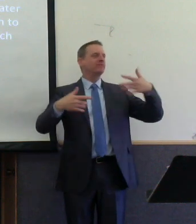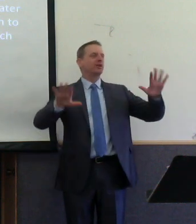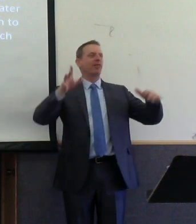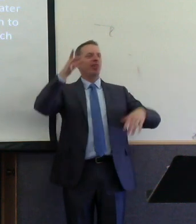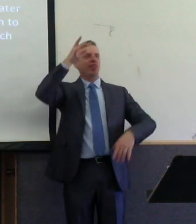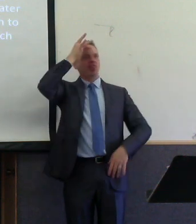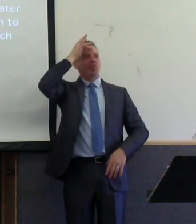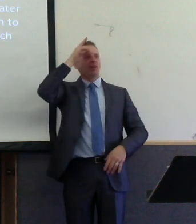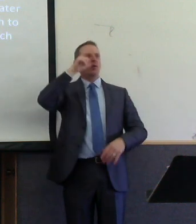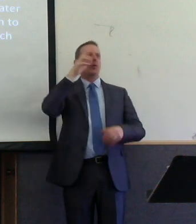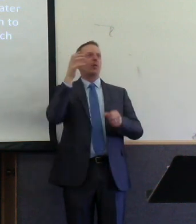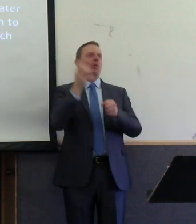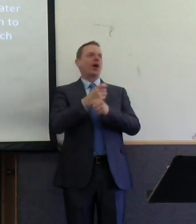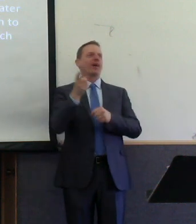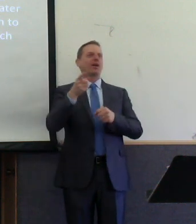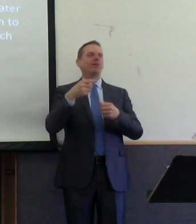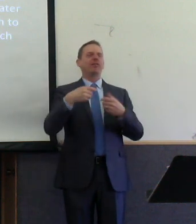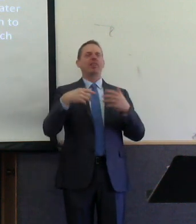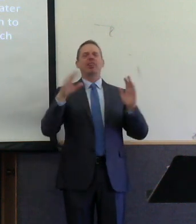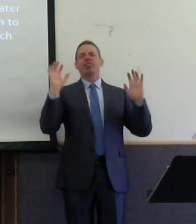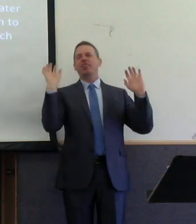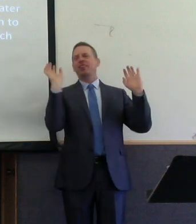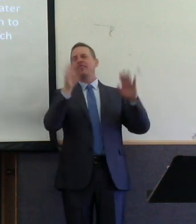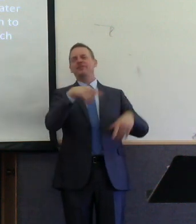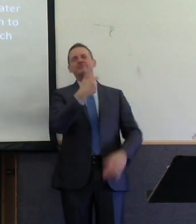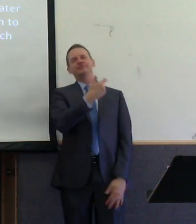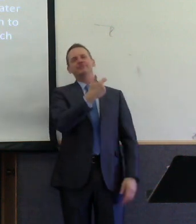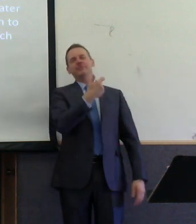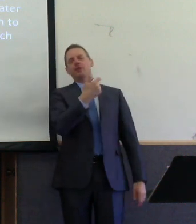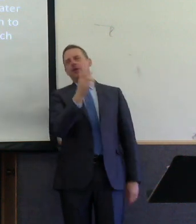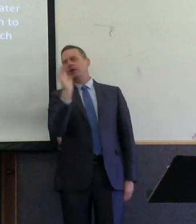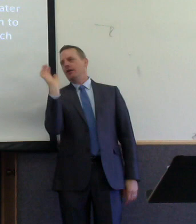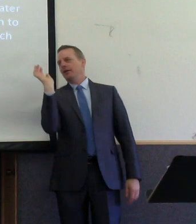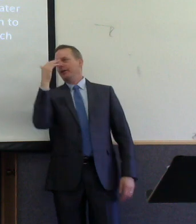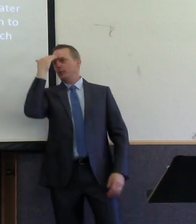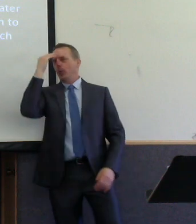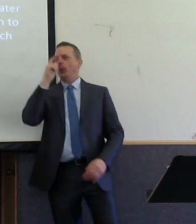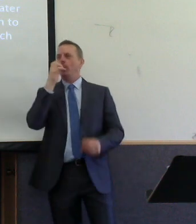that I need to get a common ground on the score, things like that.